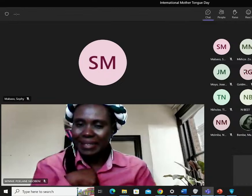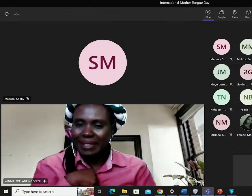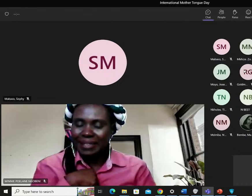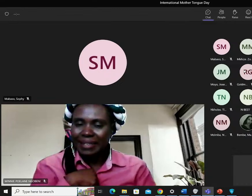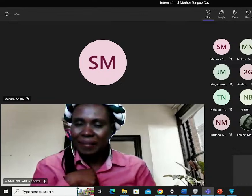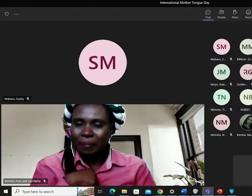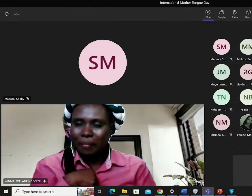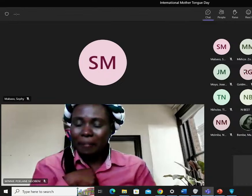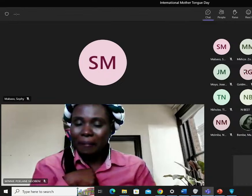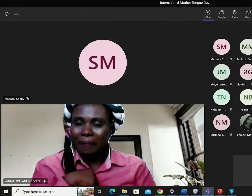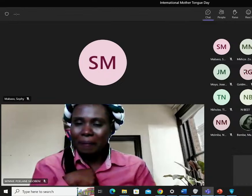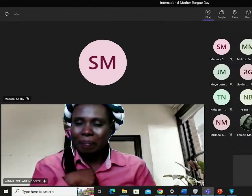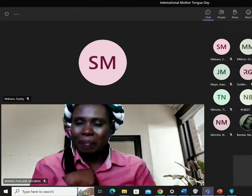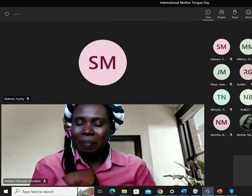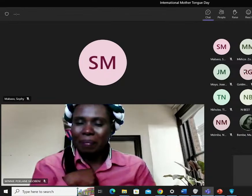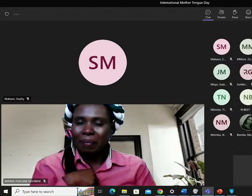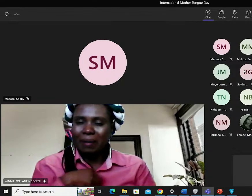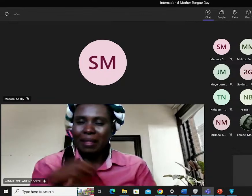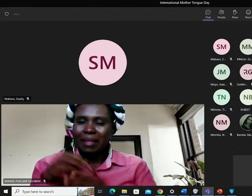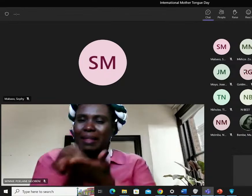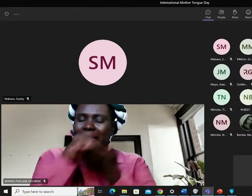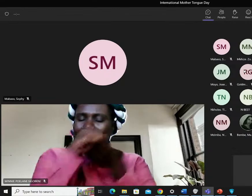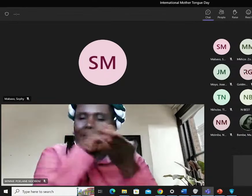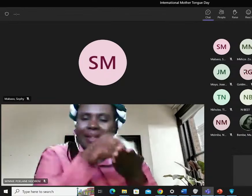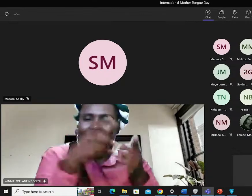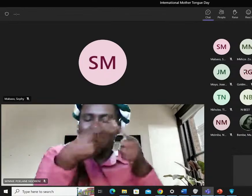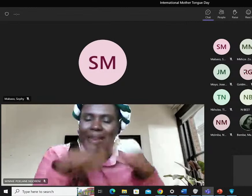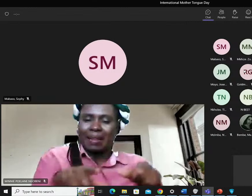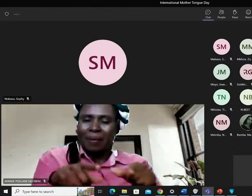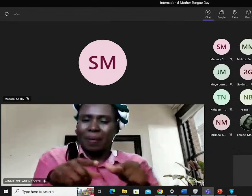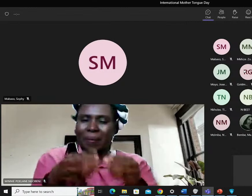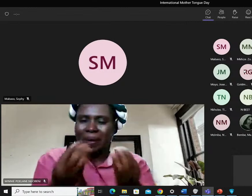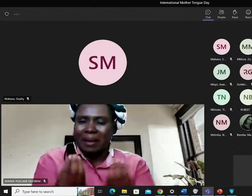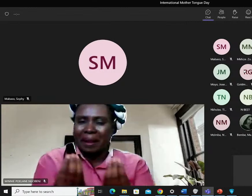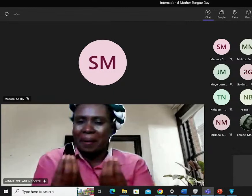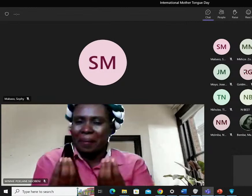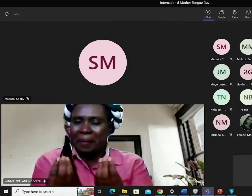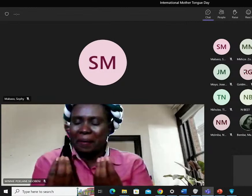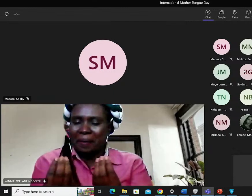we have been taking language for granted.